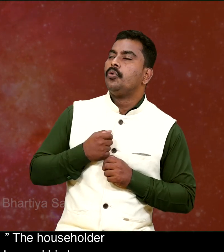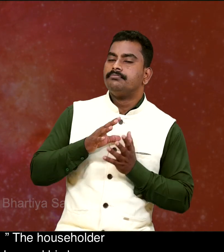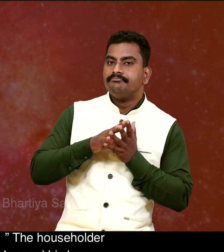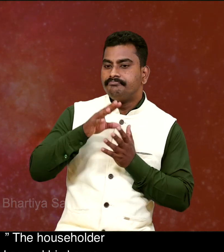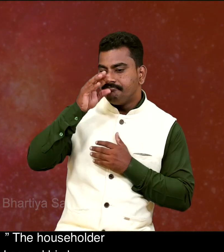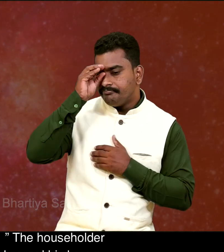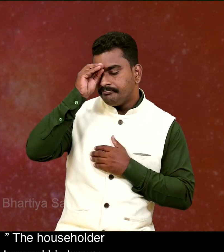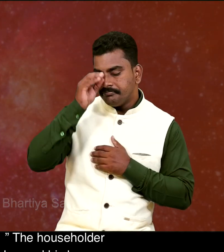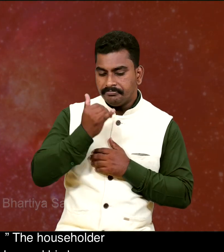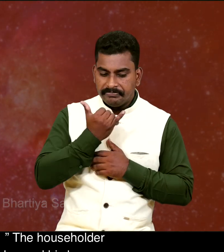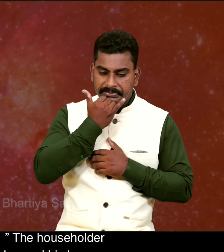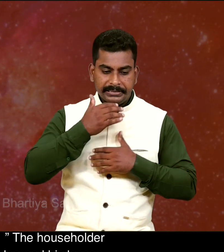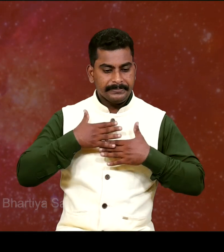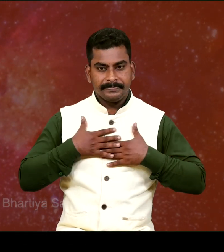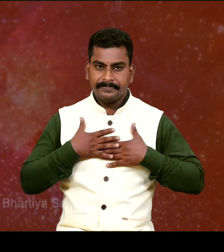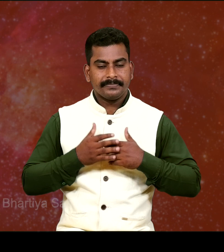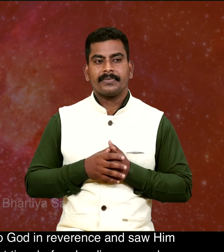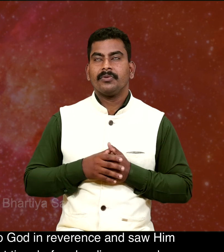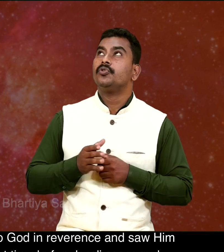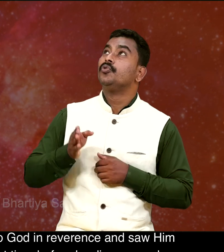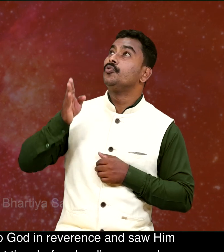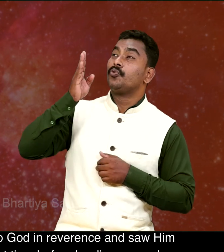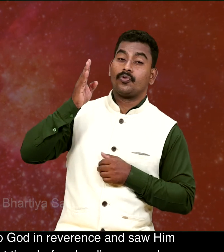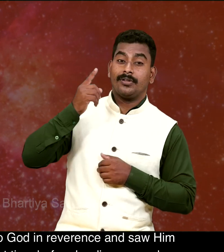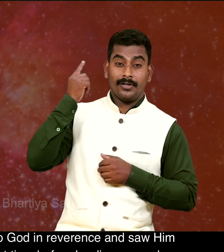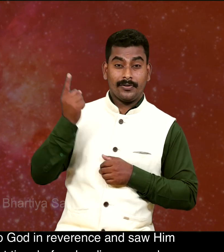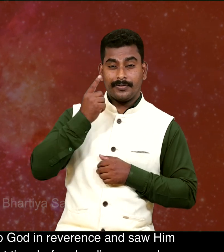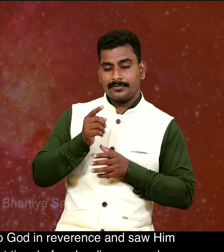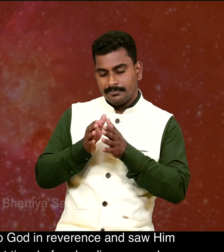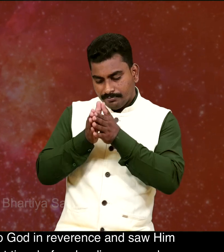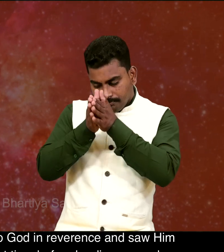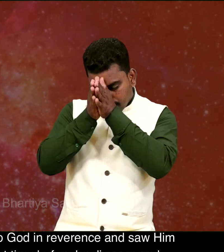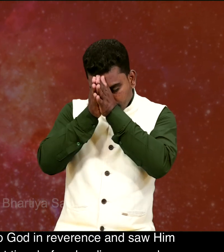lesson. He bowed to God in reverence and saw him